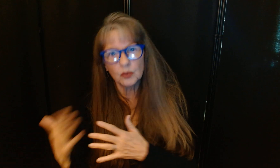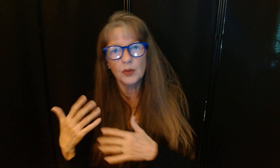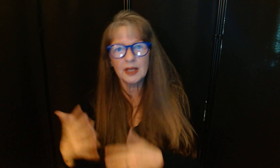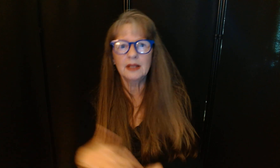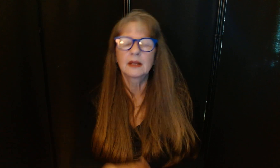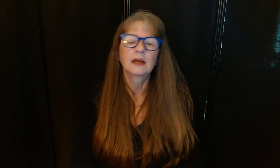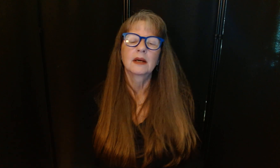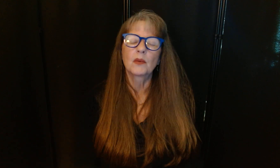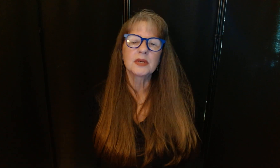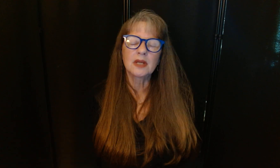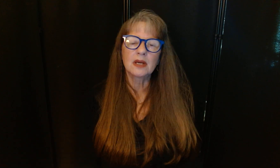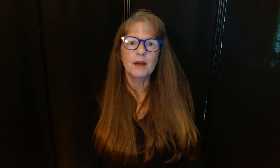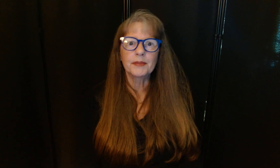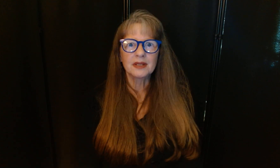winning. I wanted to say it opposite.